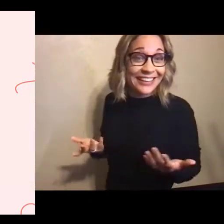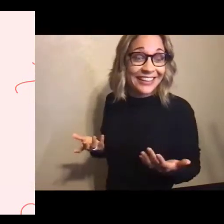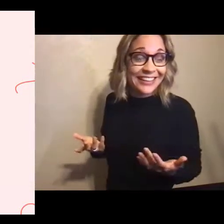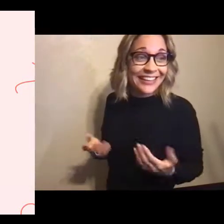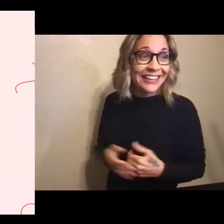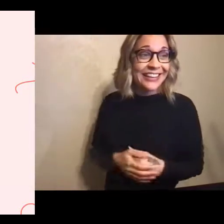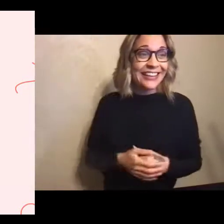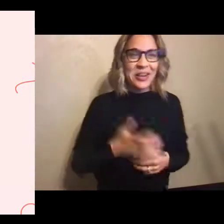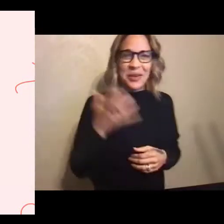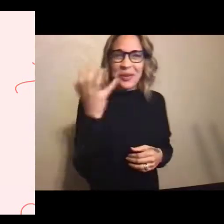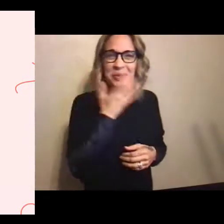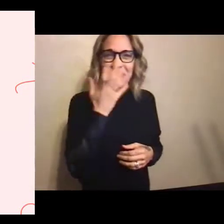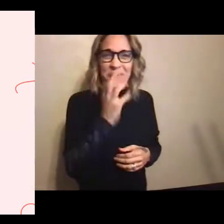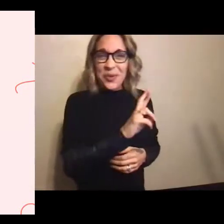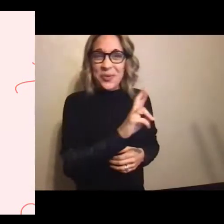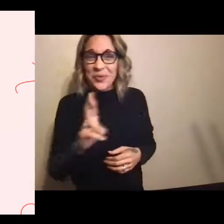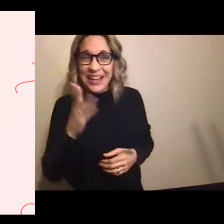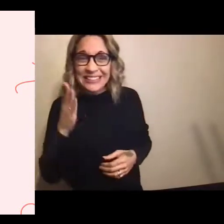off?